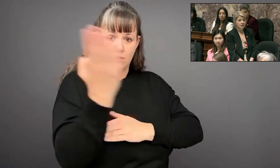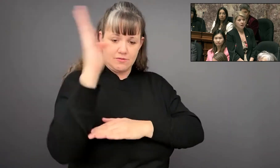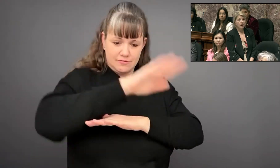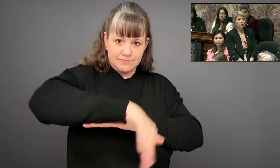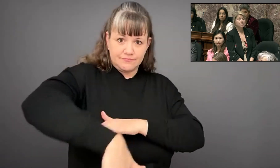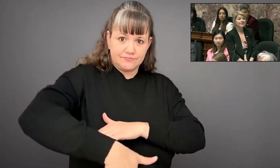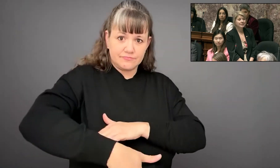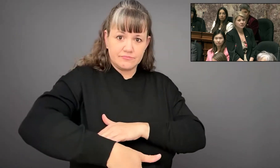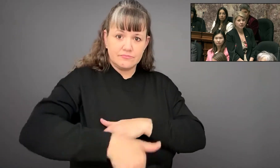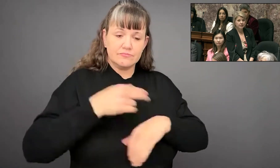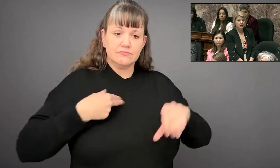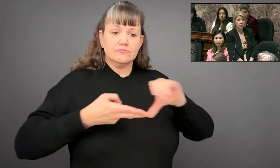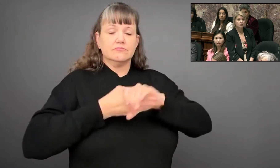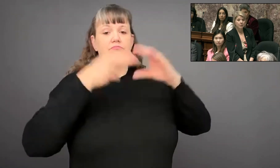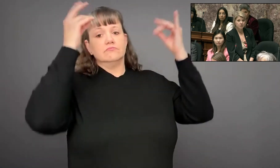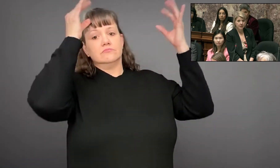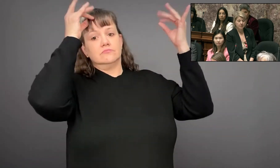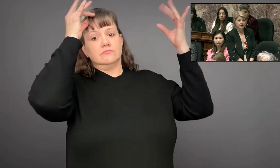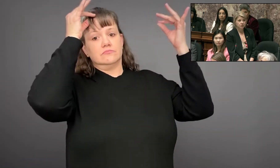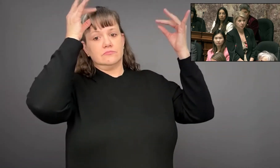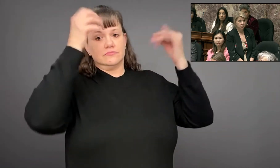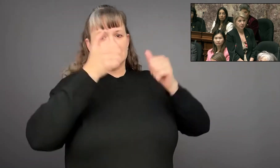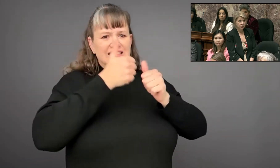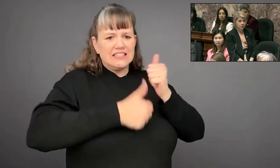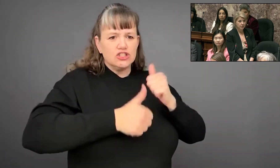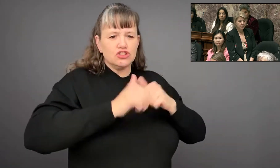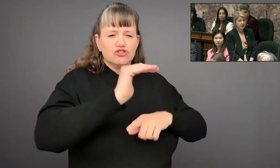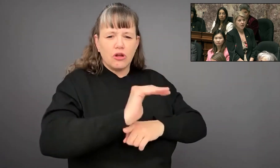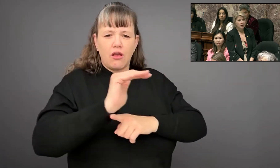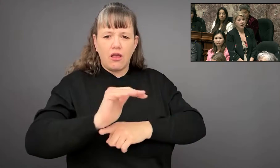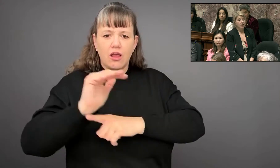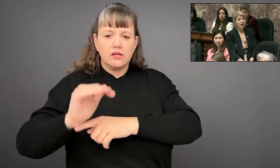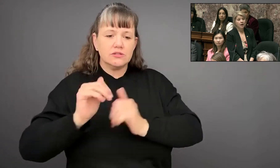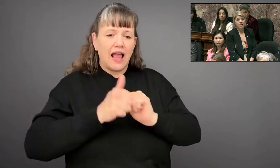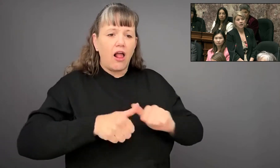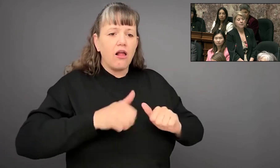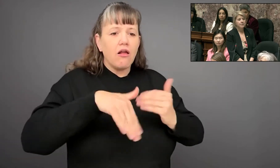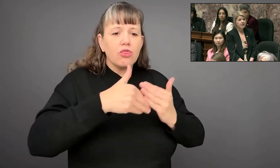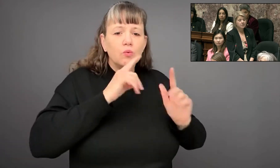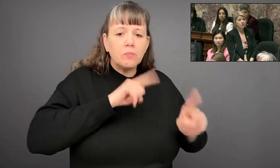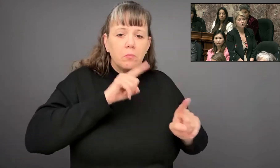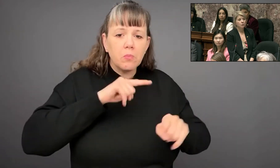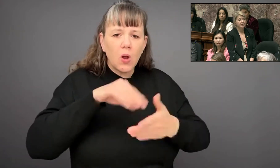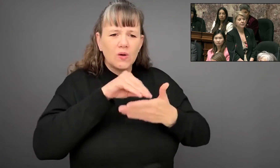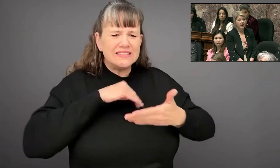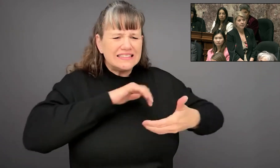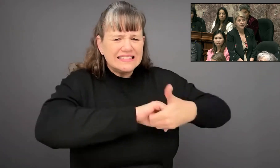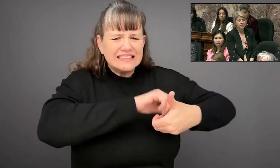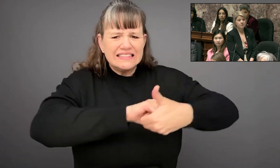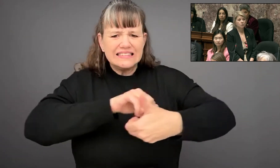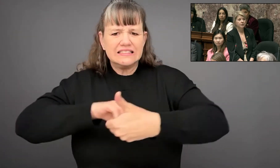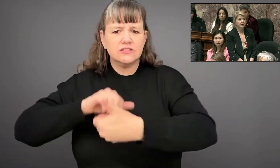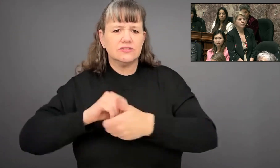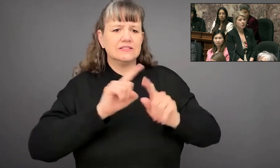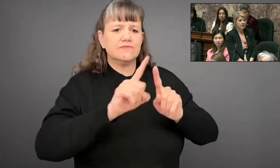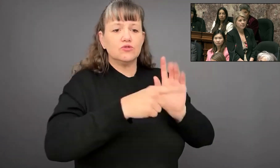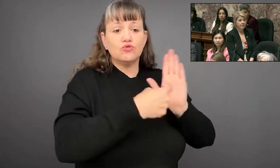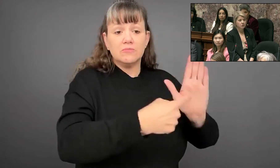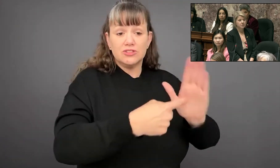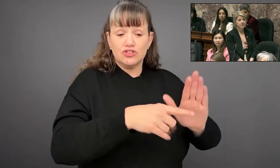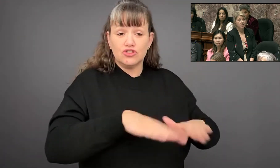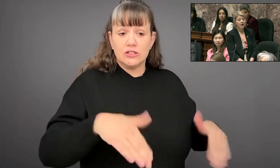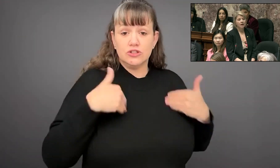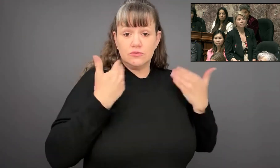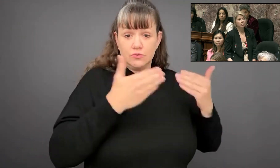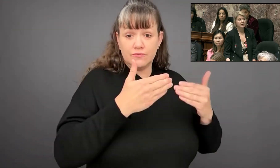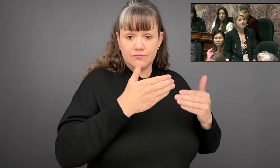reports. I work diligently with the representative of children and youth. I meet with families, with community